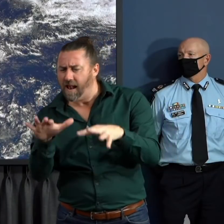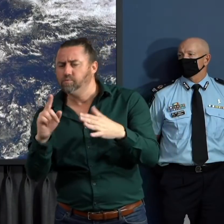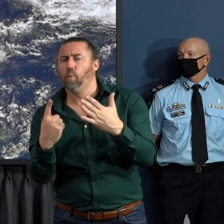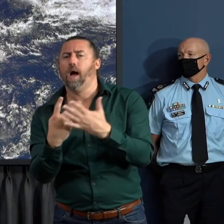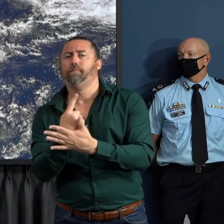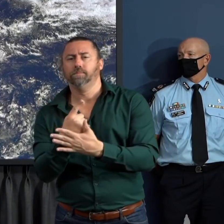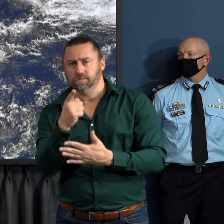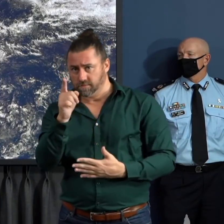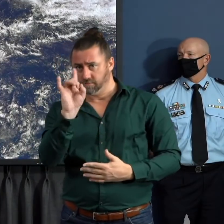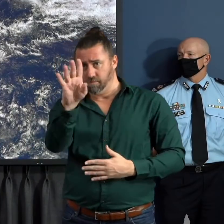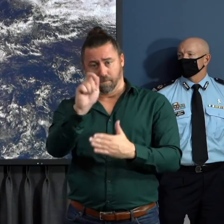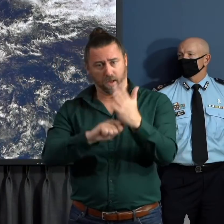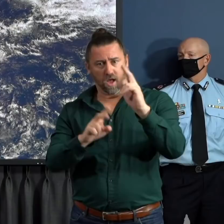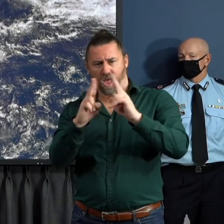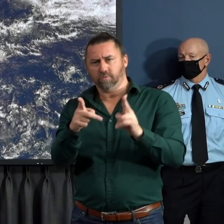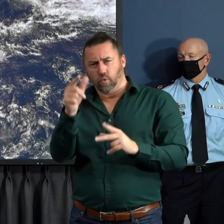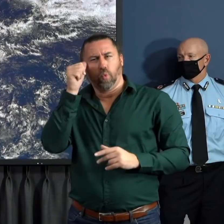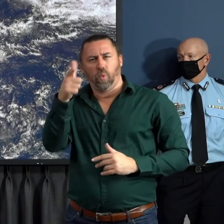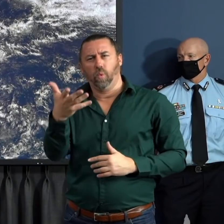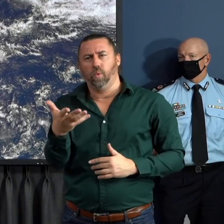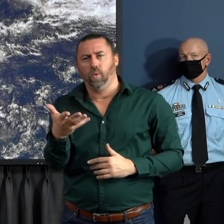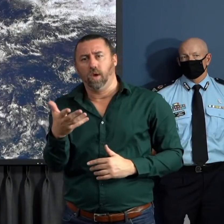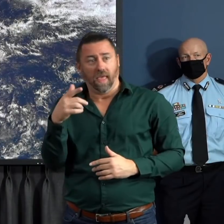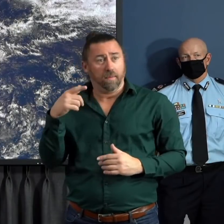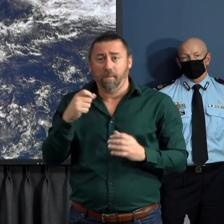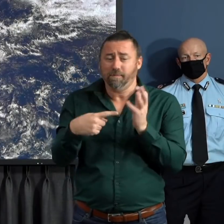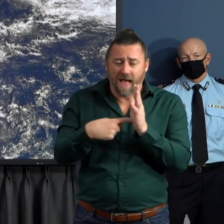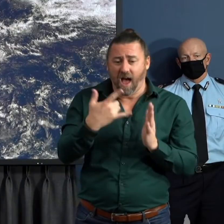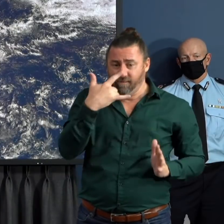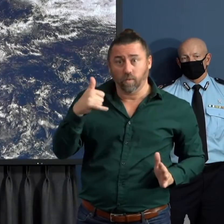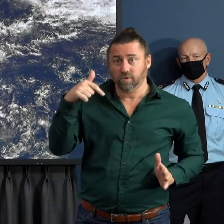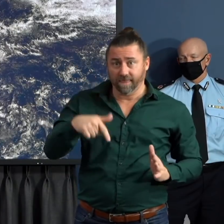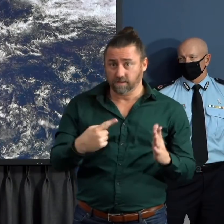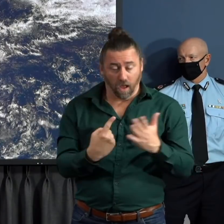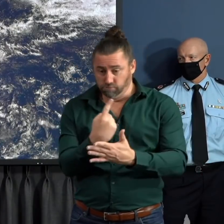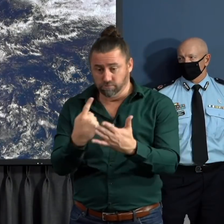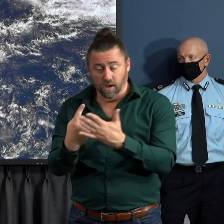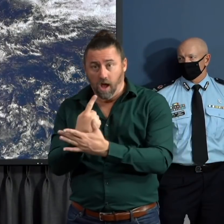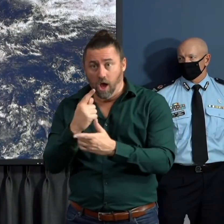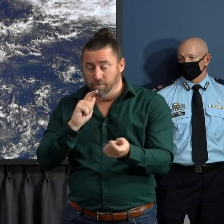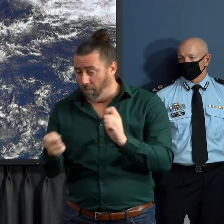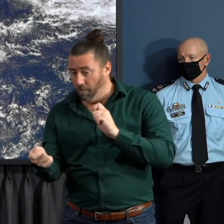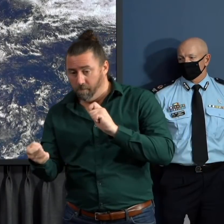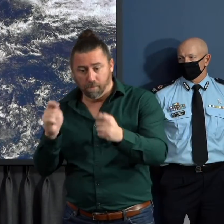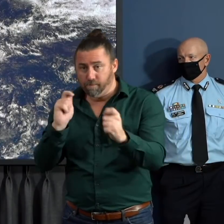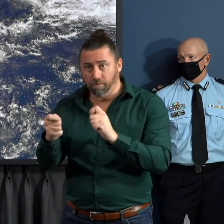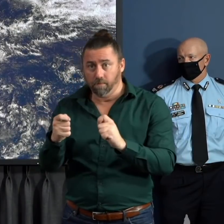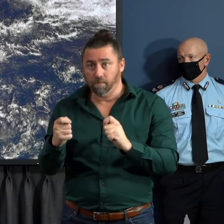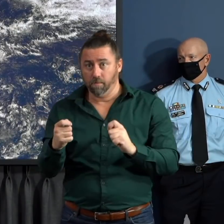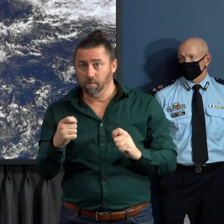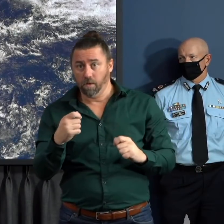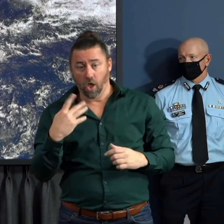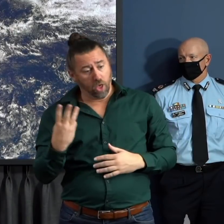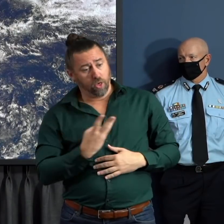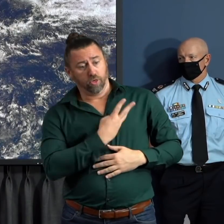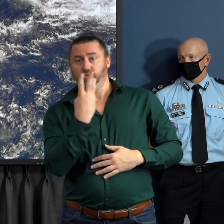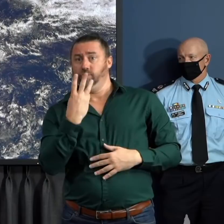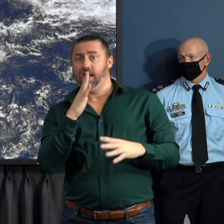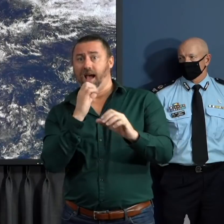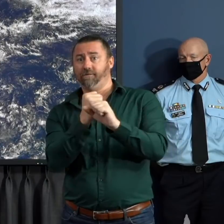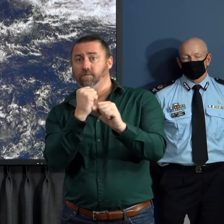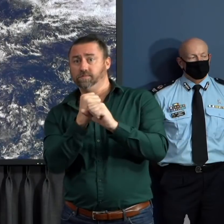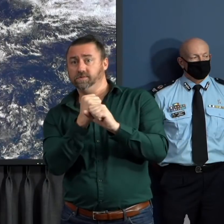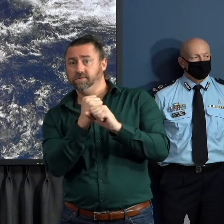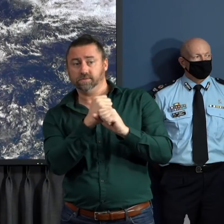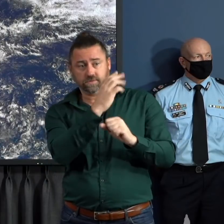seeing here is a rapidly evolving situation. So we are working really well together at the 3 levels of government. This situation will